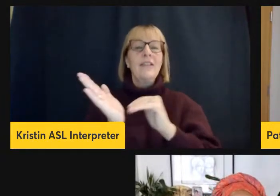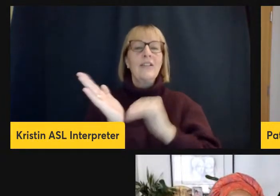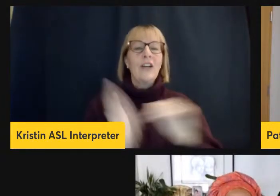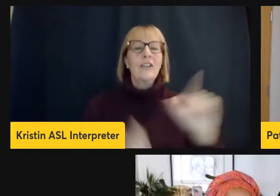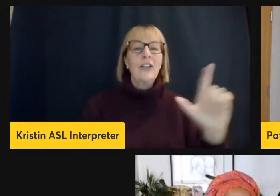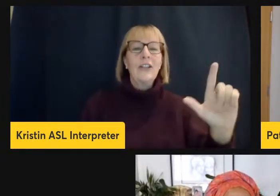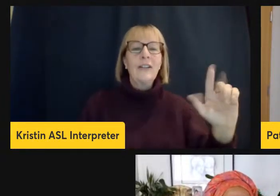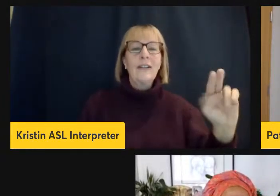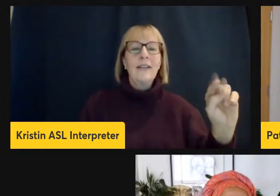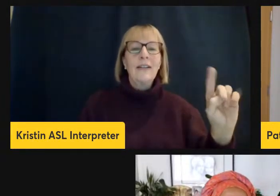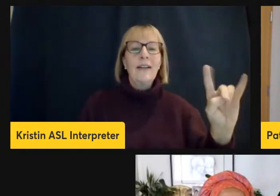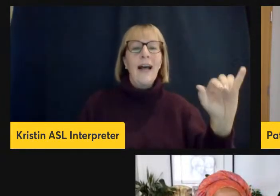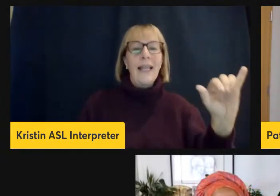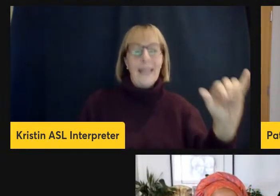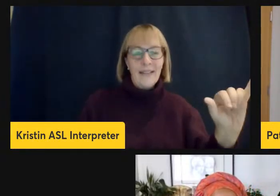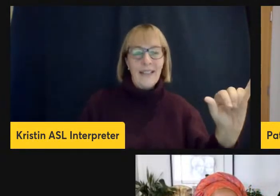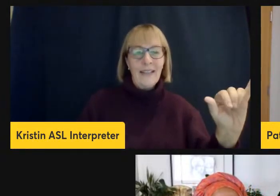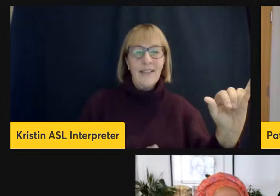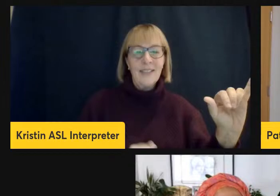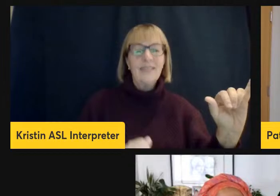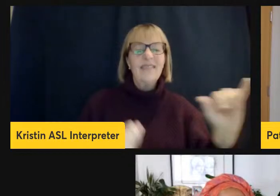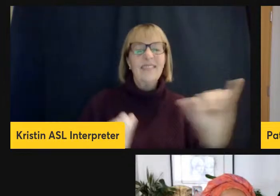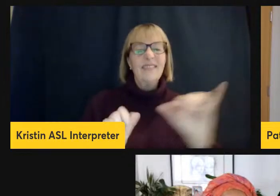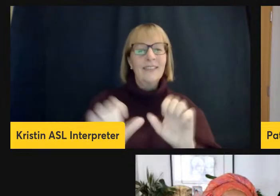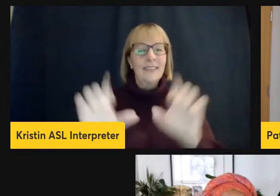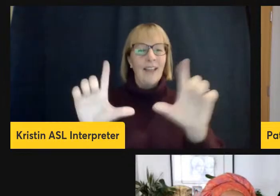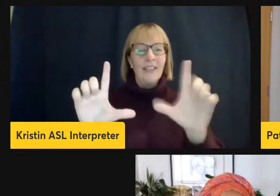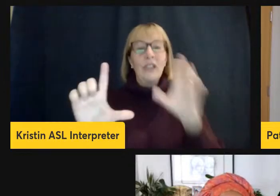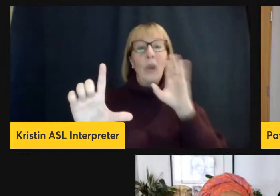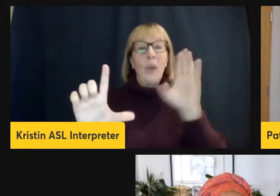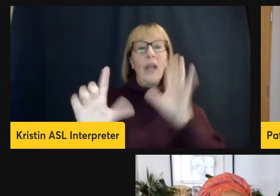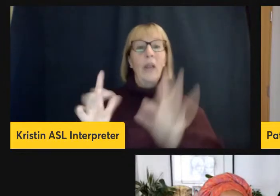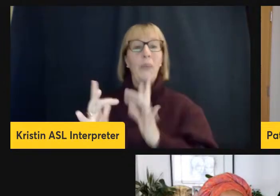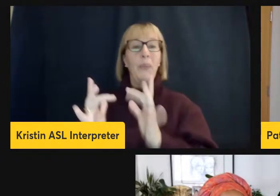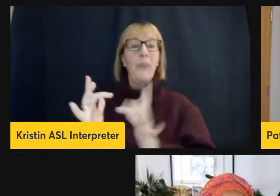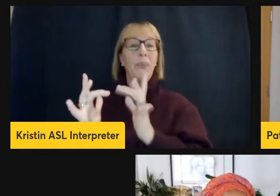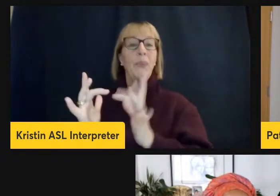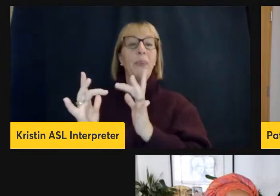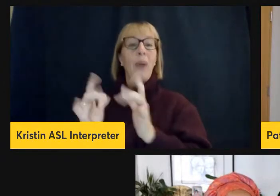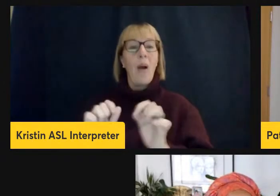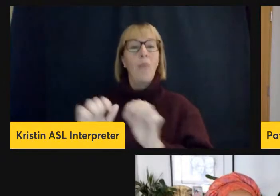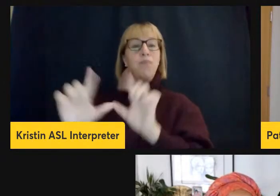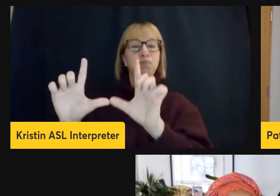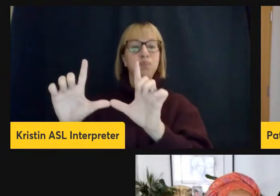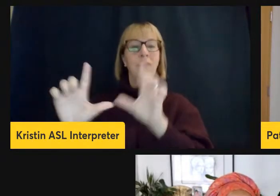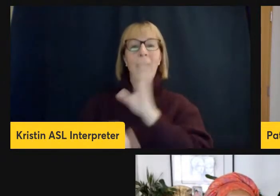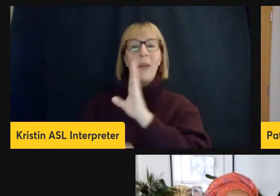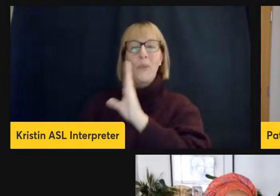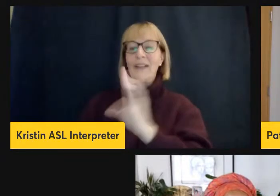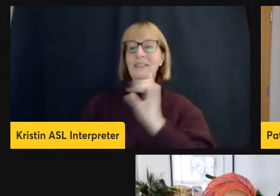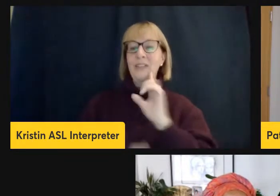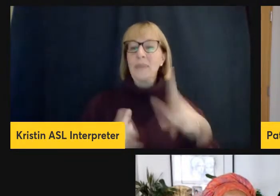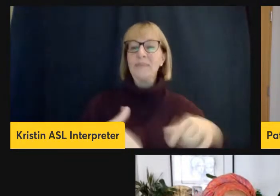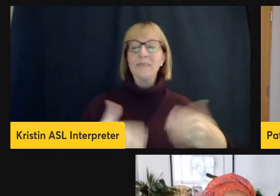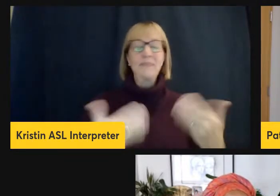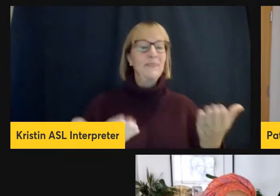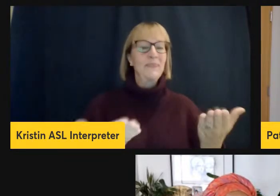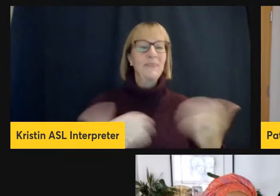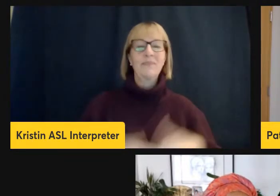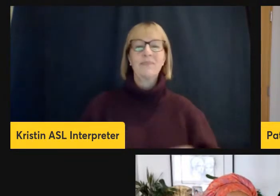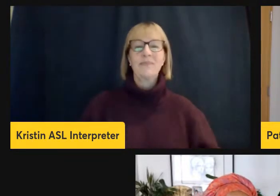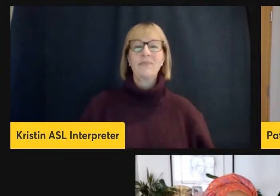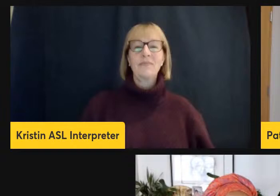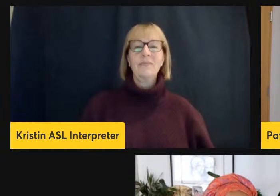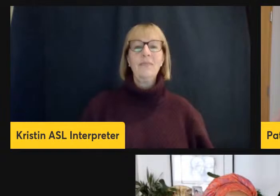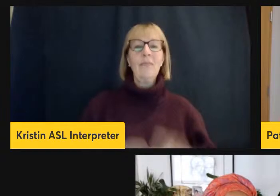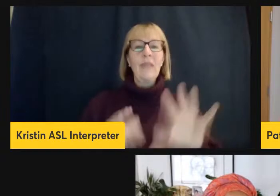having a little bit of challenge with her internet connectivity for Okay. the slide proportion. That sounds good. All right. I think it involves